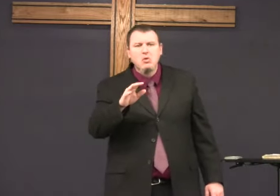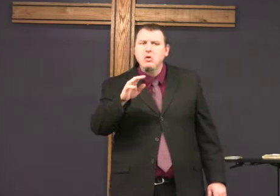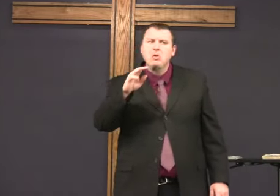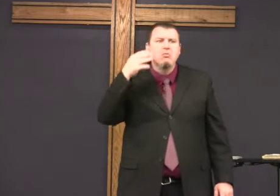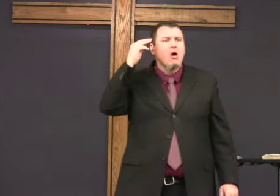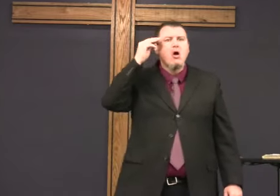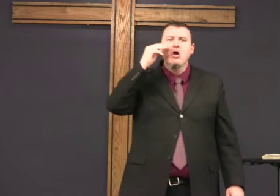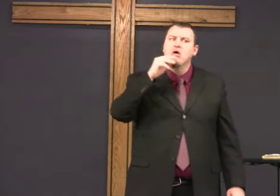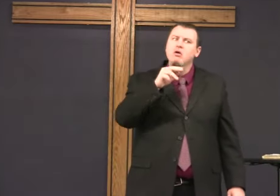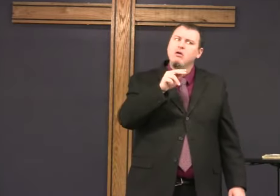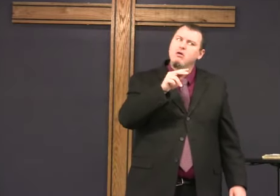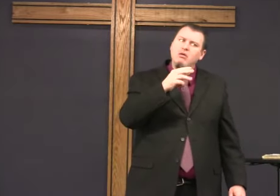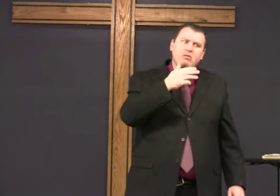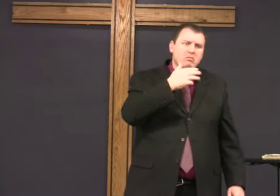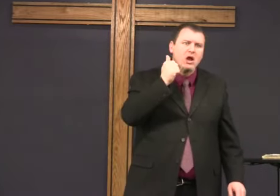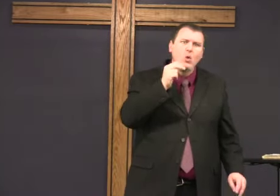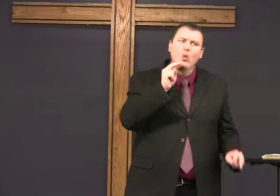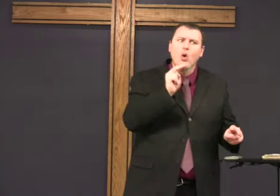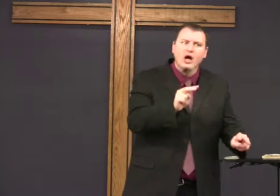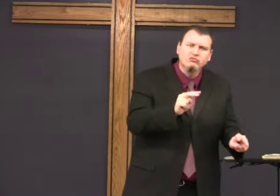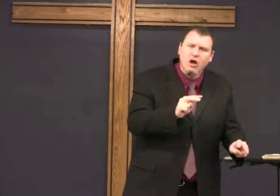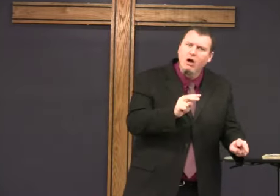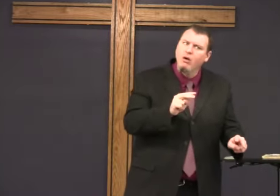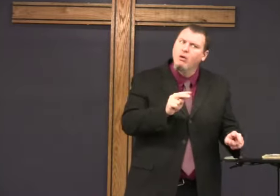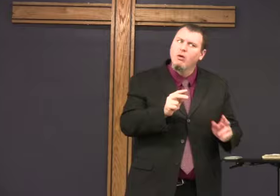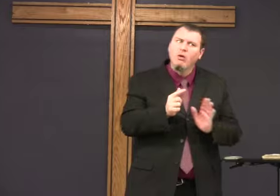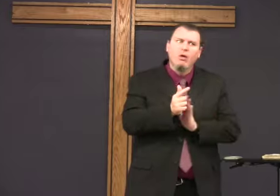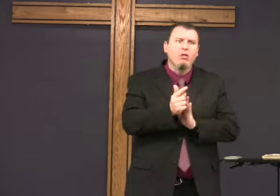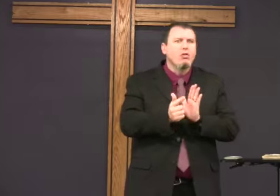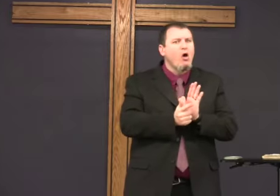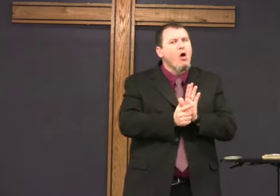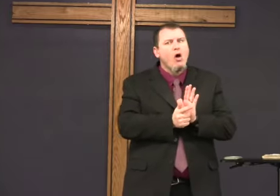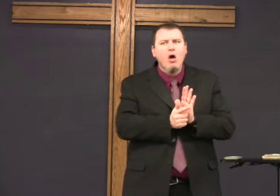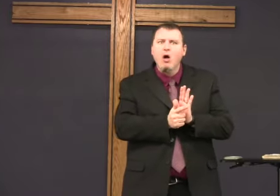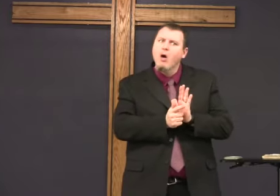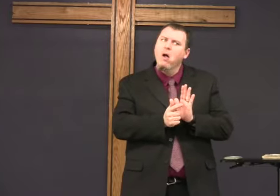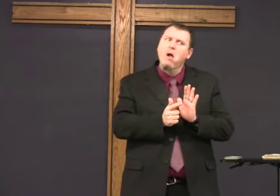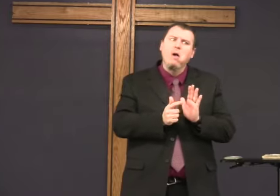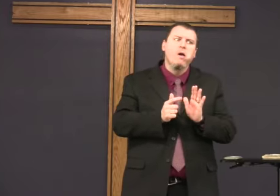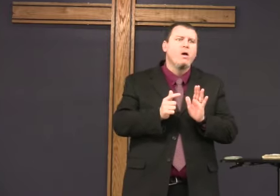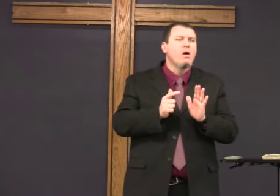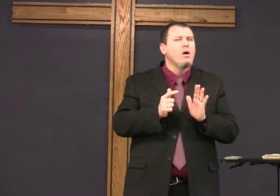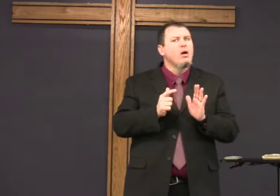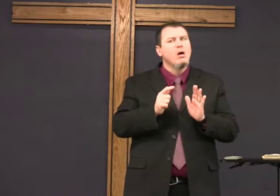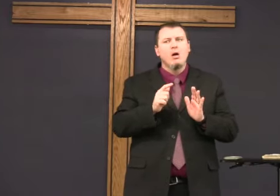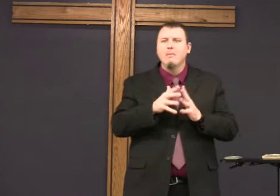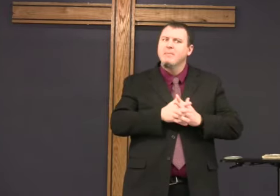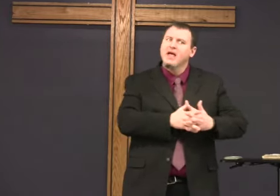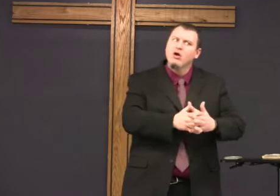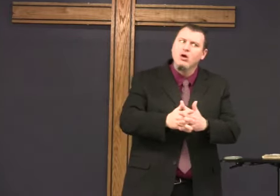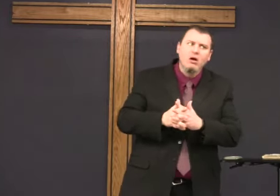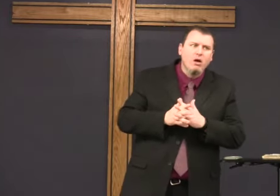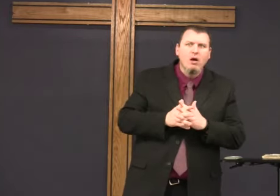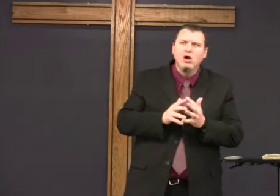You know, people will say that, well, you better watch out. Pastor wants the law,